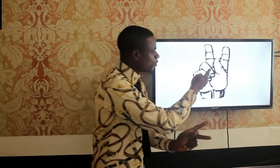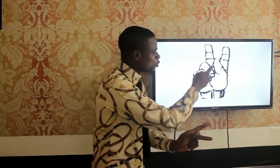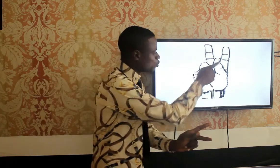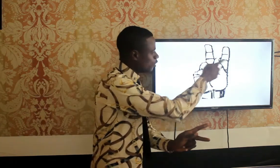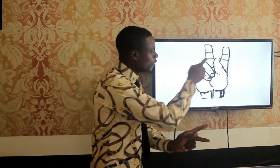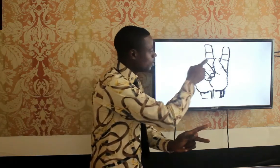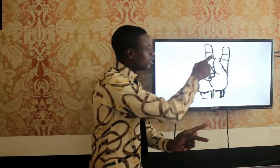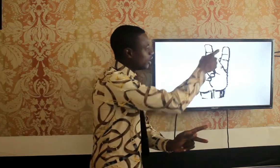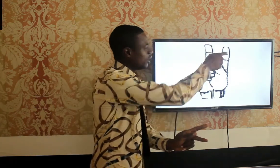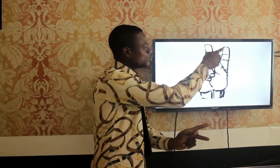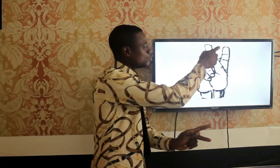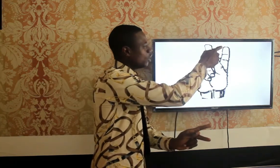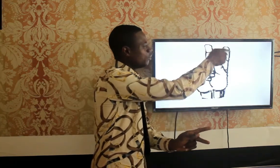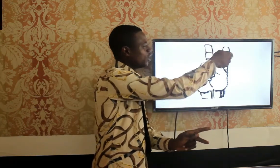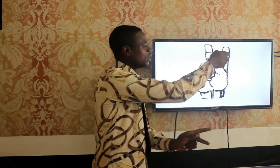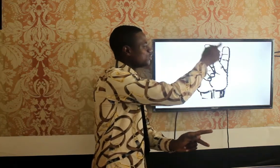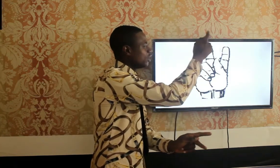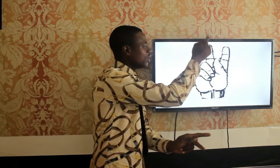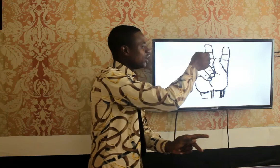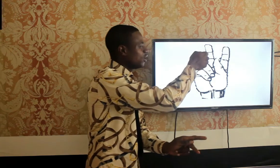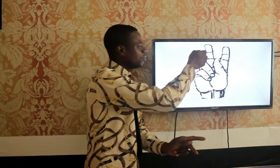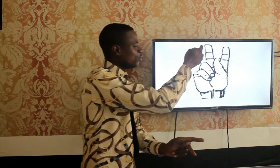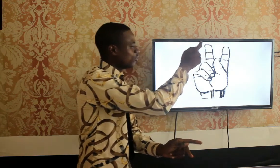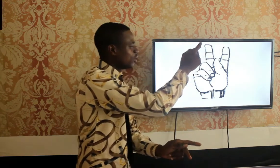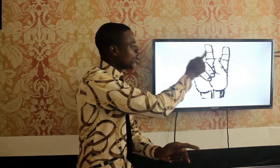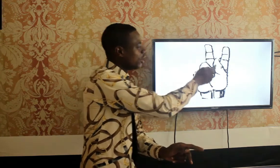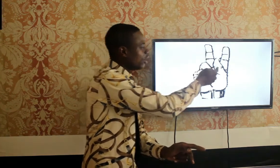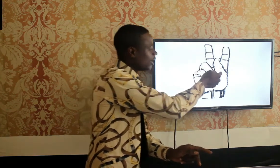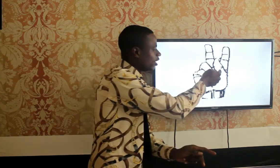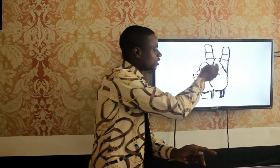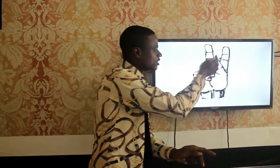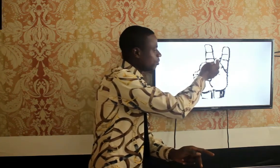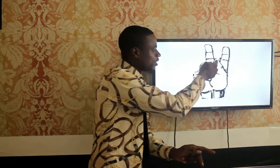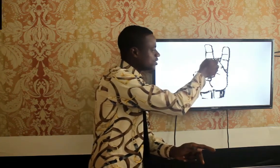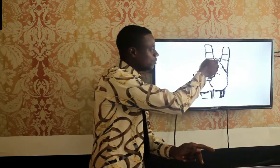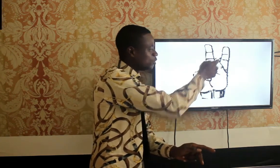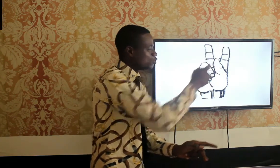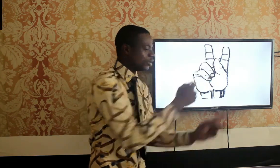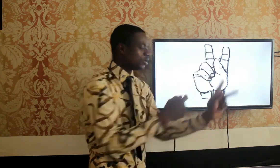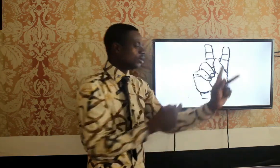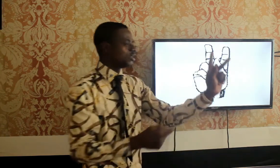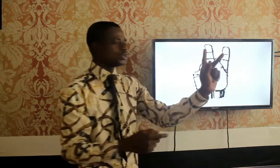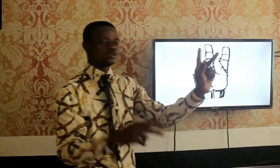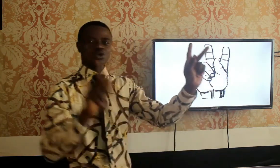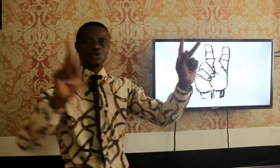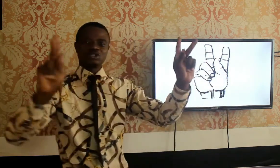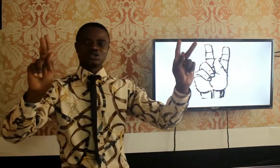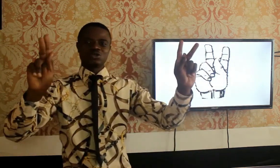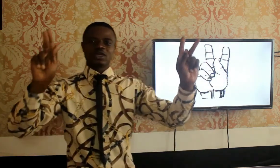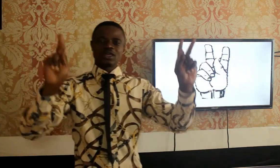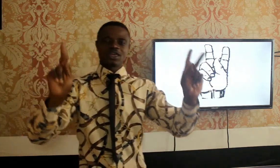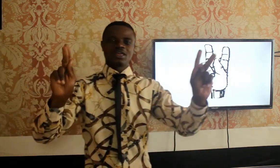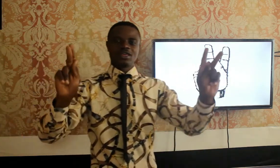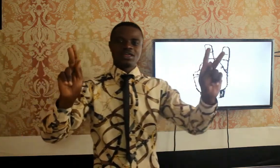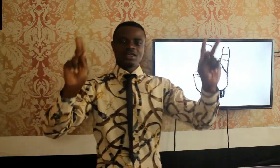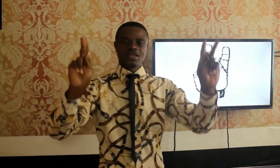from the screen, yeah, the index finger and then the middle finger, and then the thumb is in between. Yeah, so it goes this way. K.